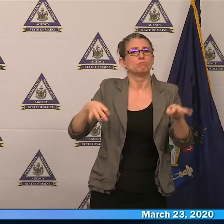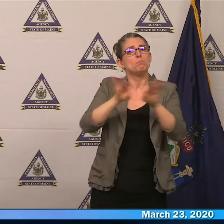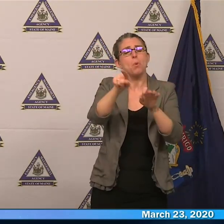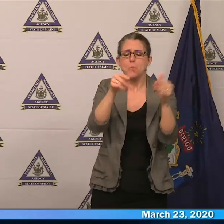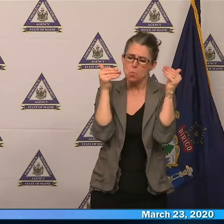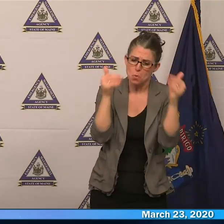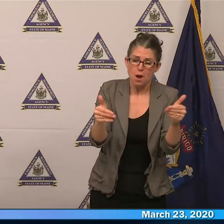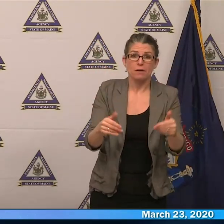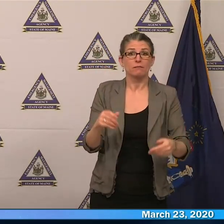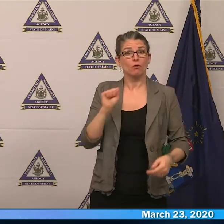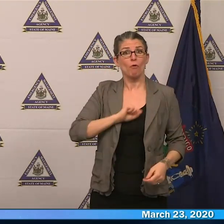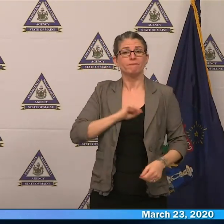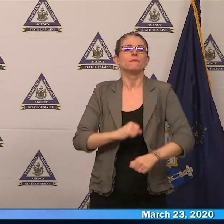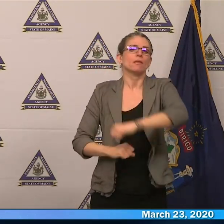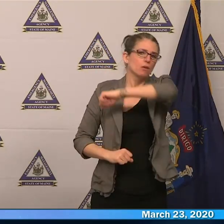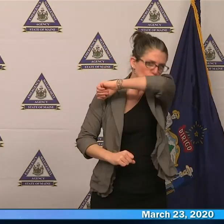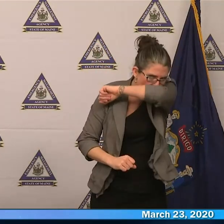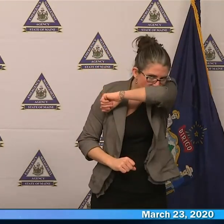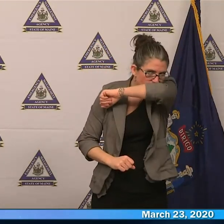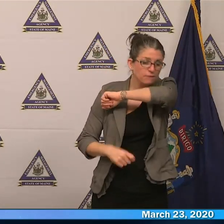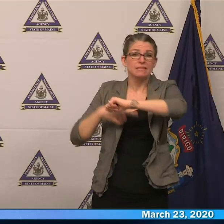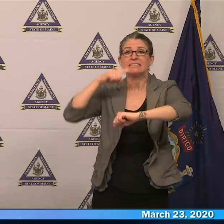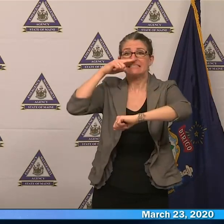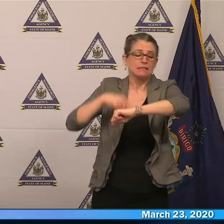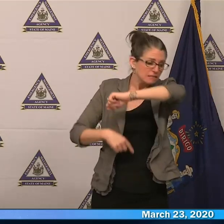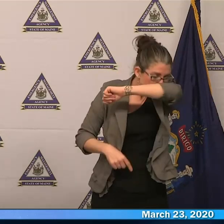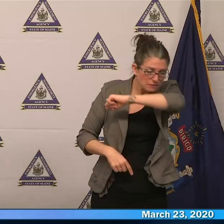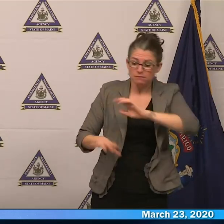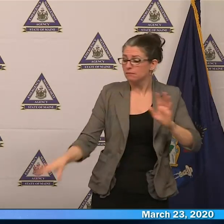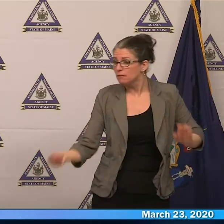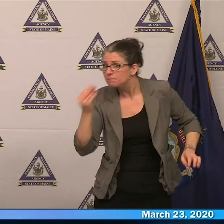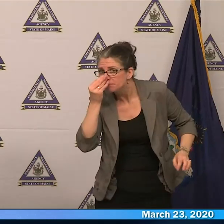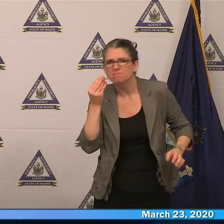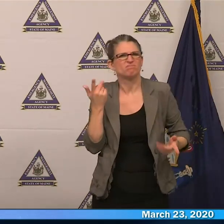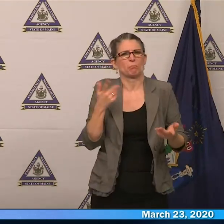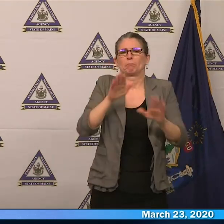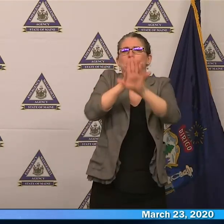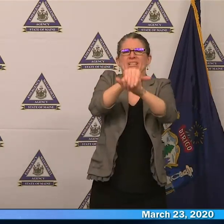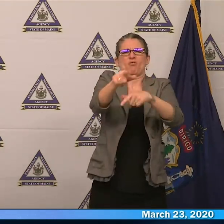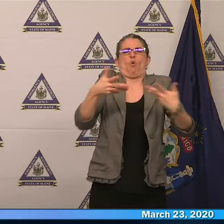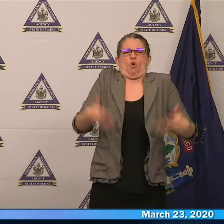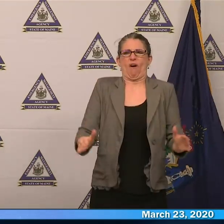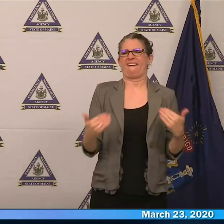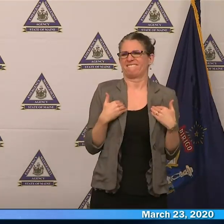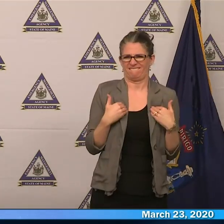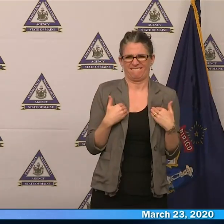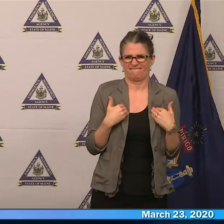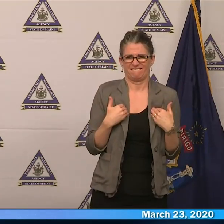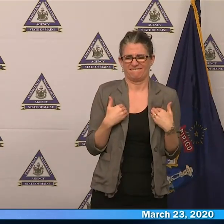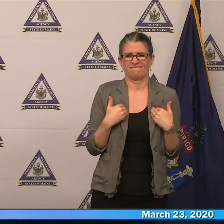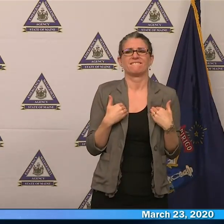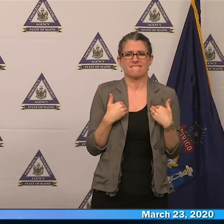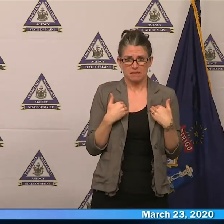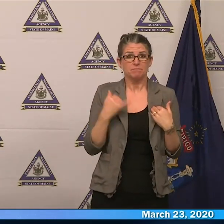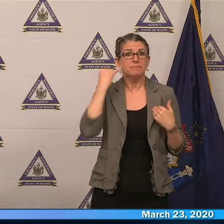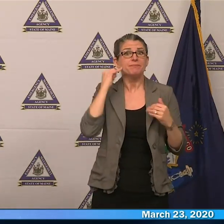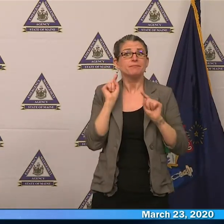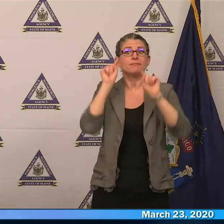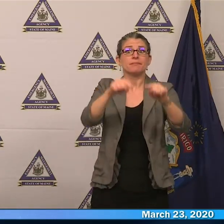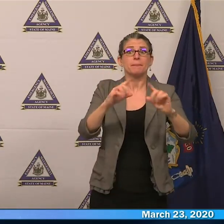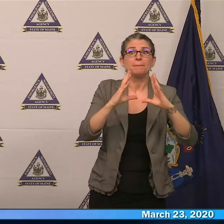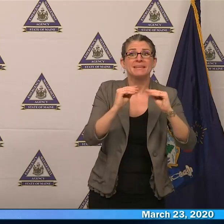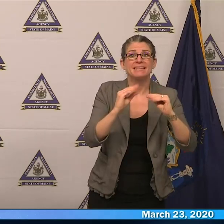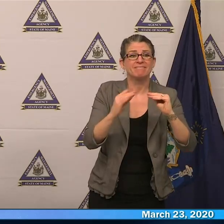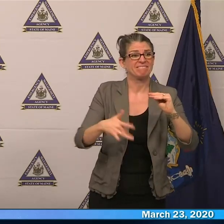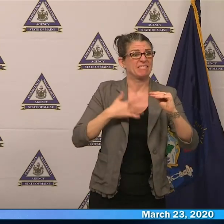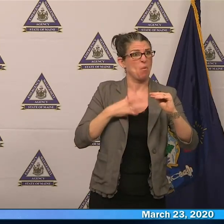not feeling well, I'm not going into a meeting. The folks here in the room might have noticed that before even coming into this